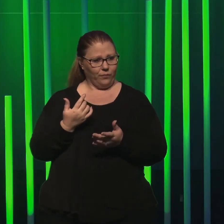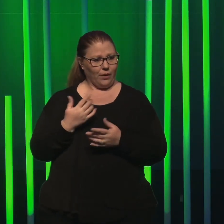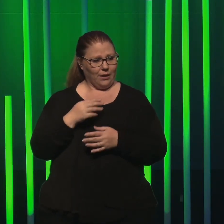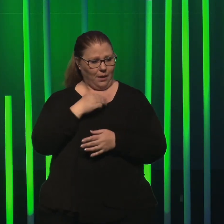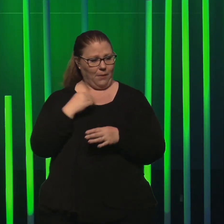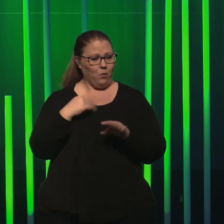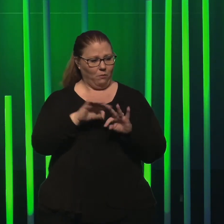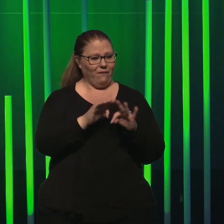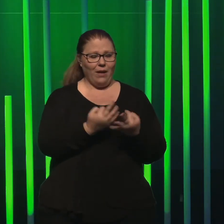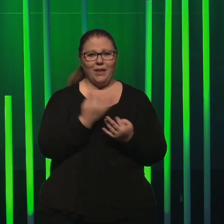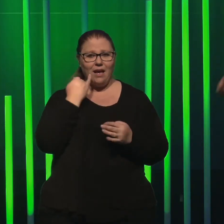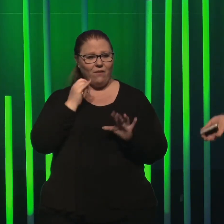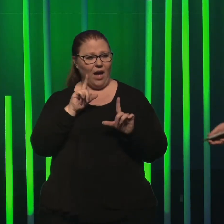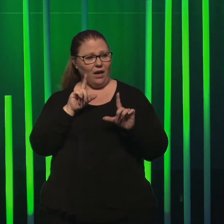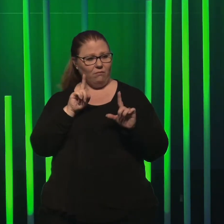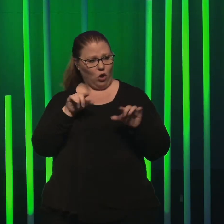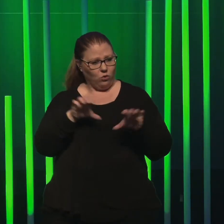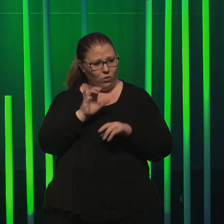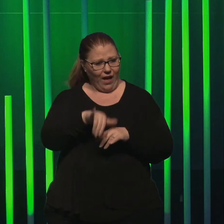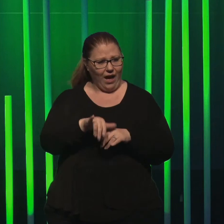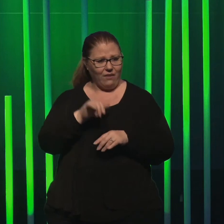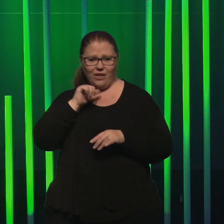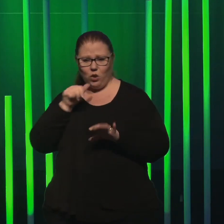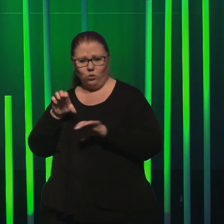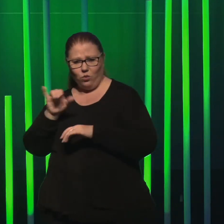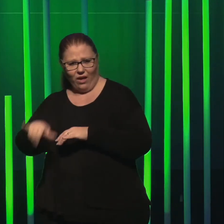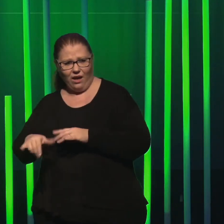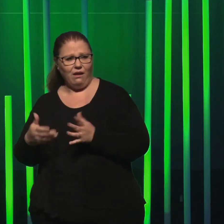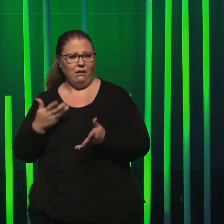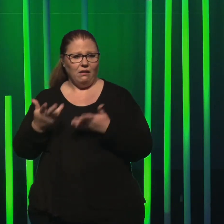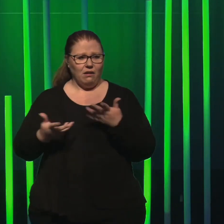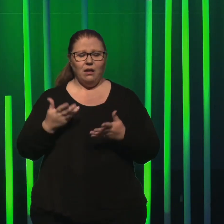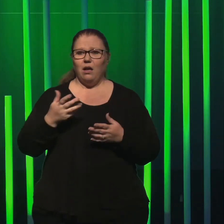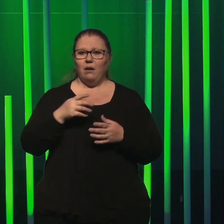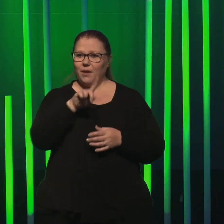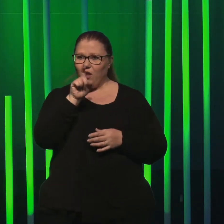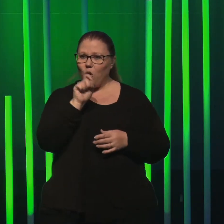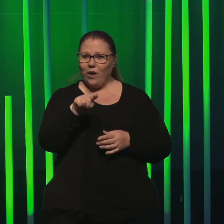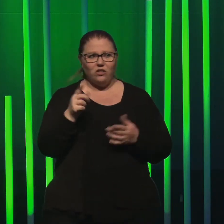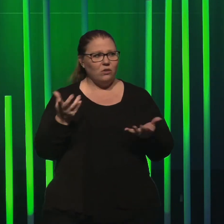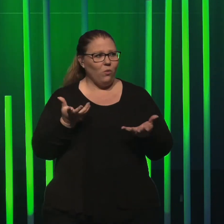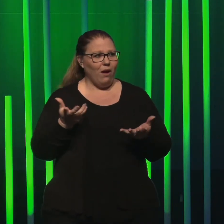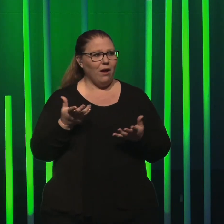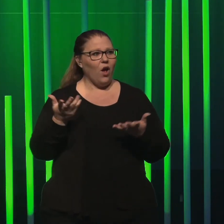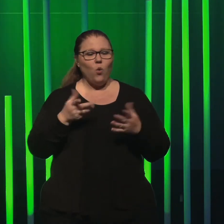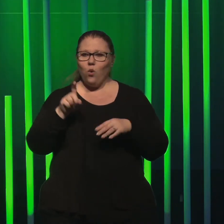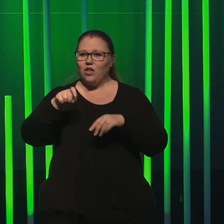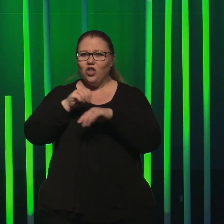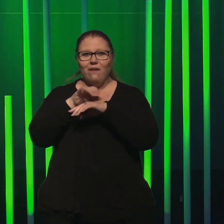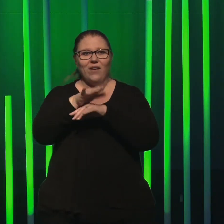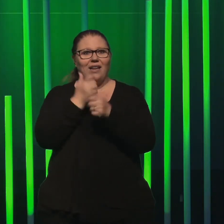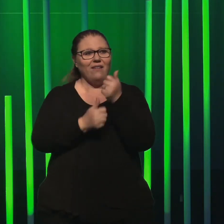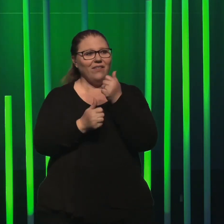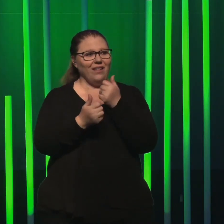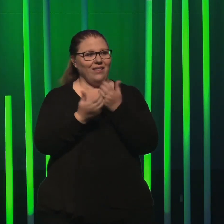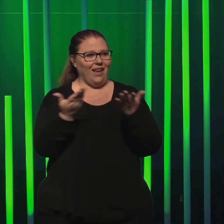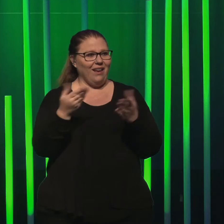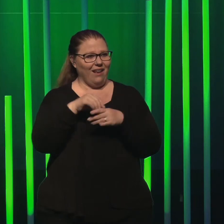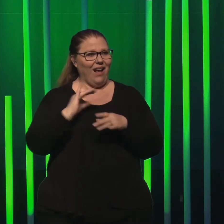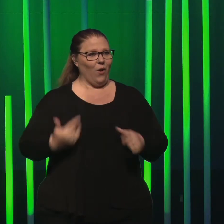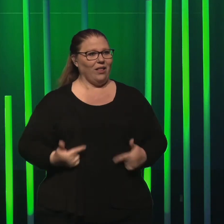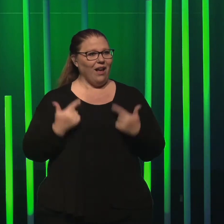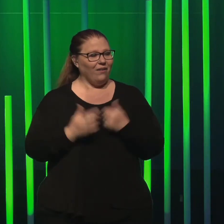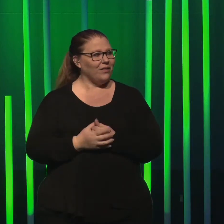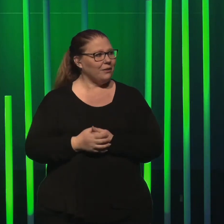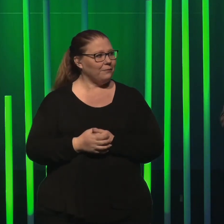as my family? If I go do this, if I don't do that. But here's the question, like, what should affect everything in our lives?